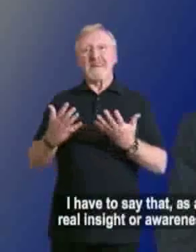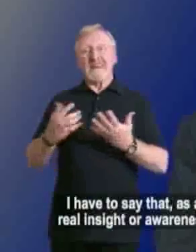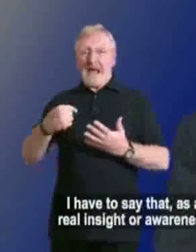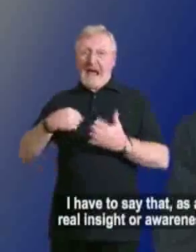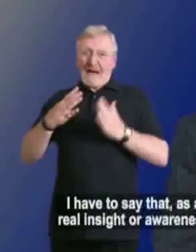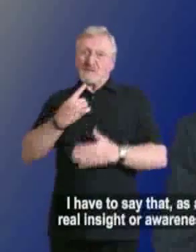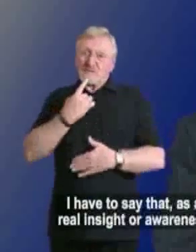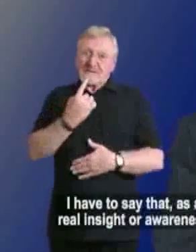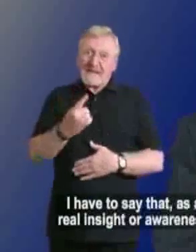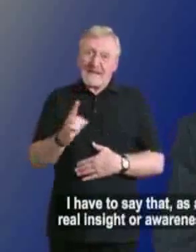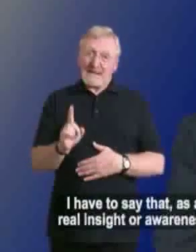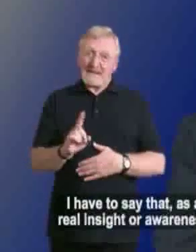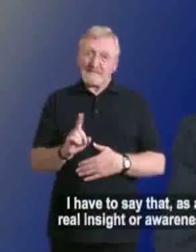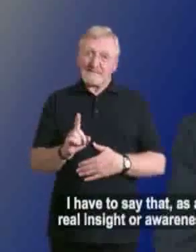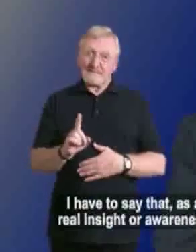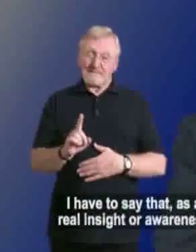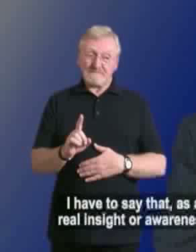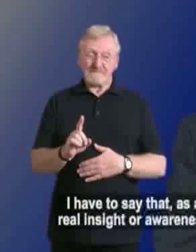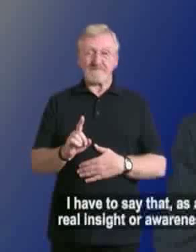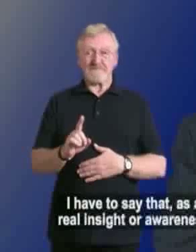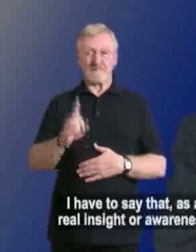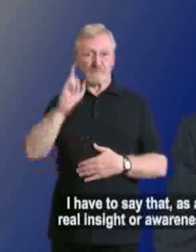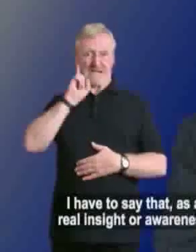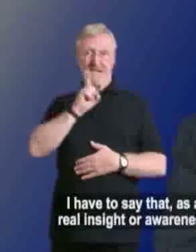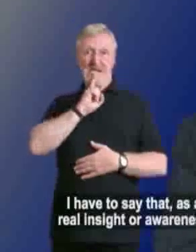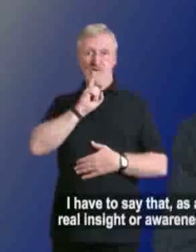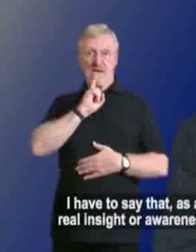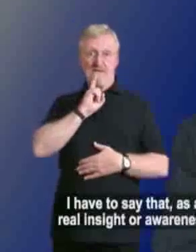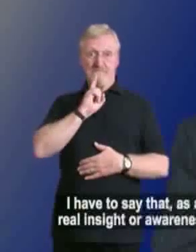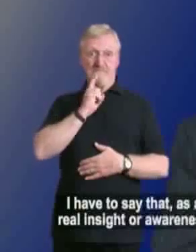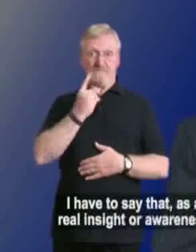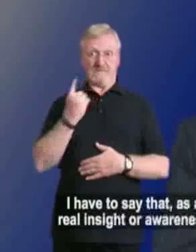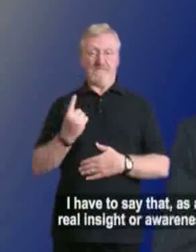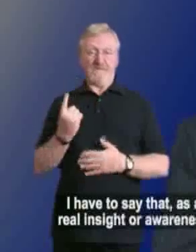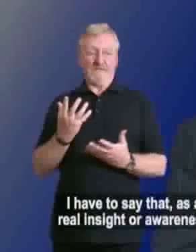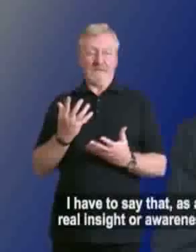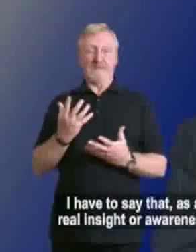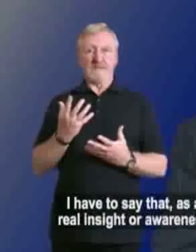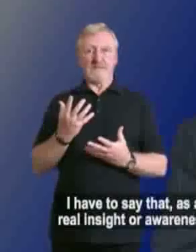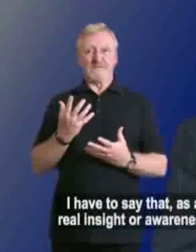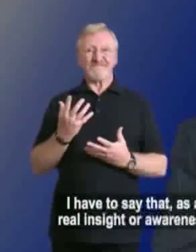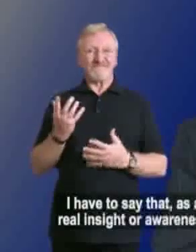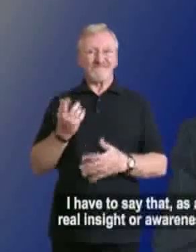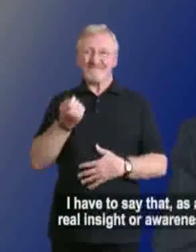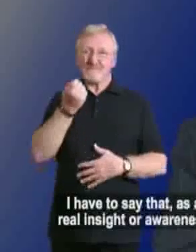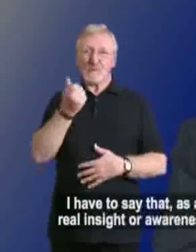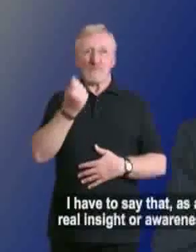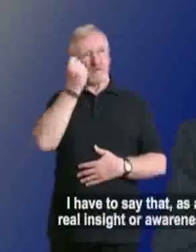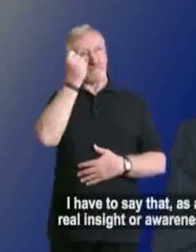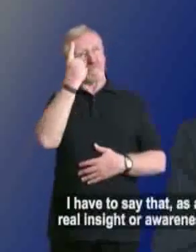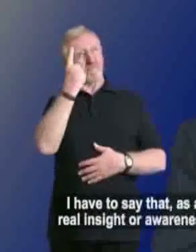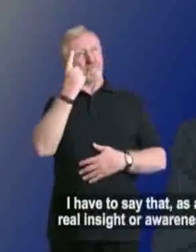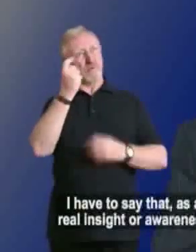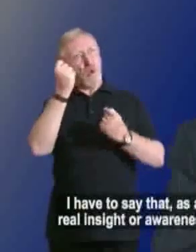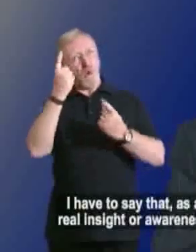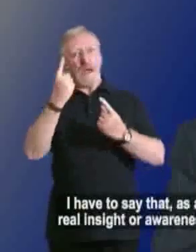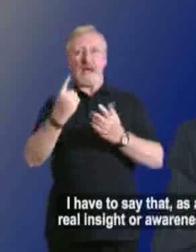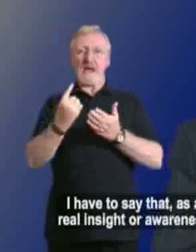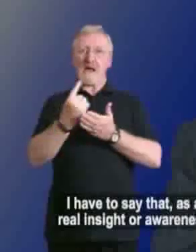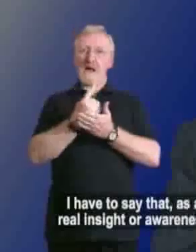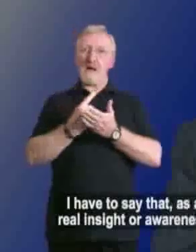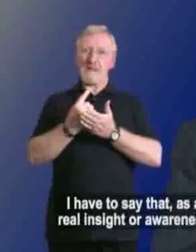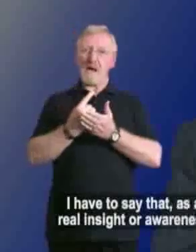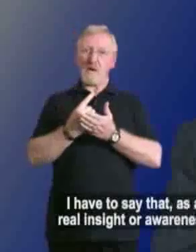I have to say that as a hearing person, I had little real insight or